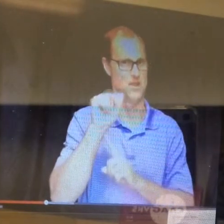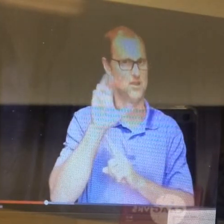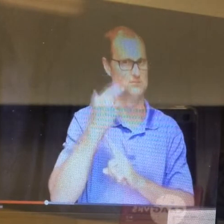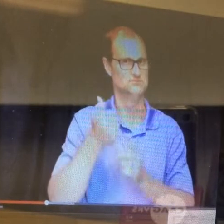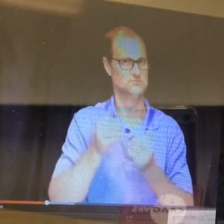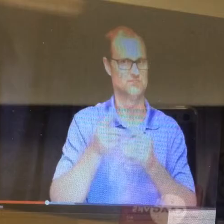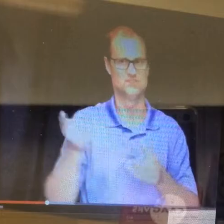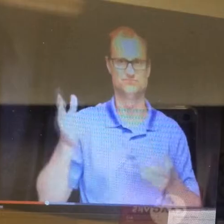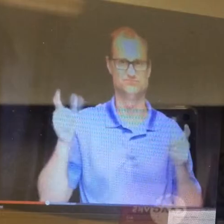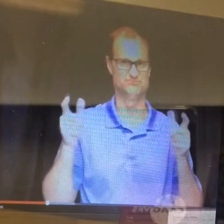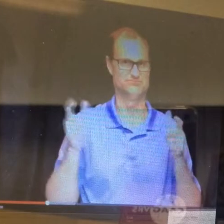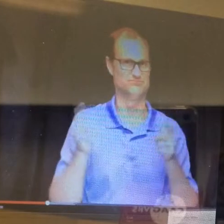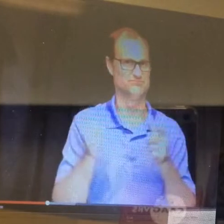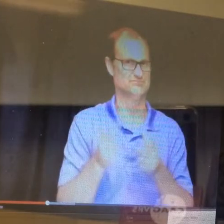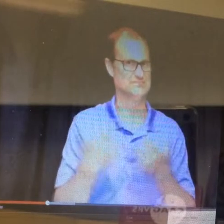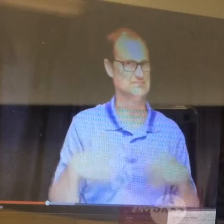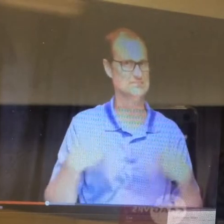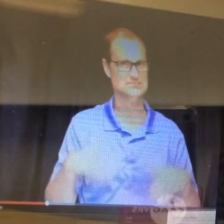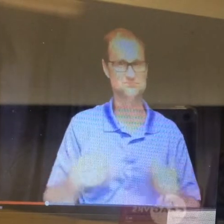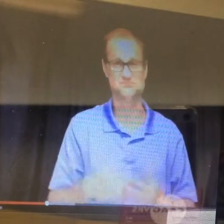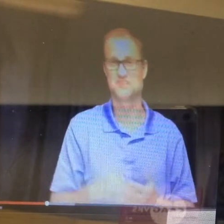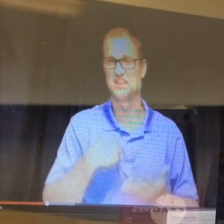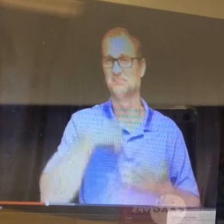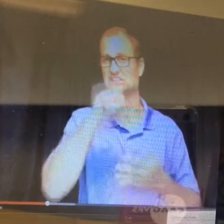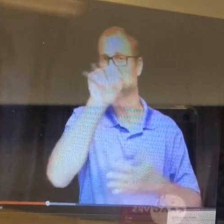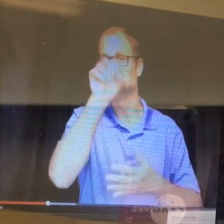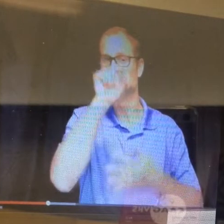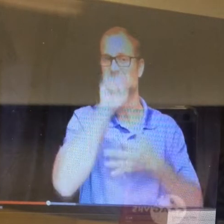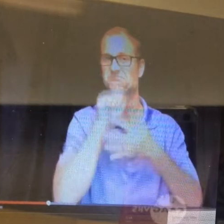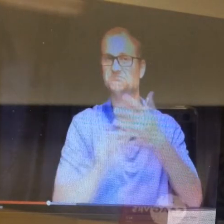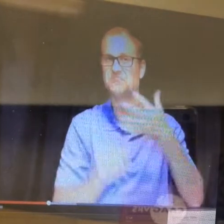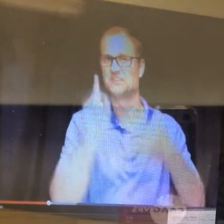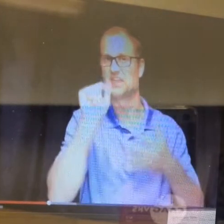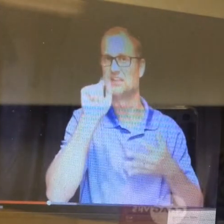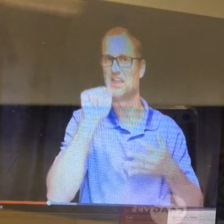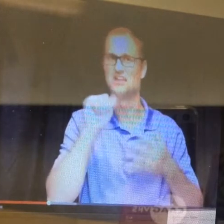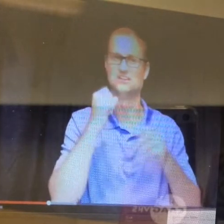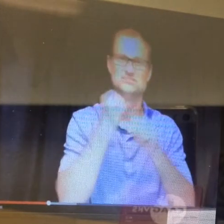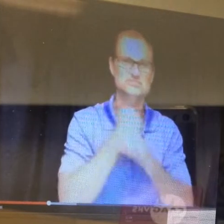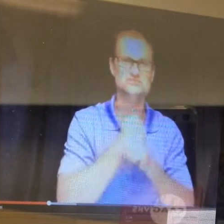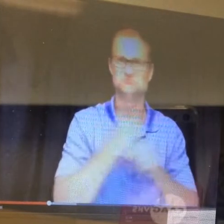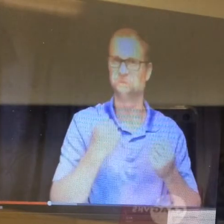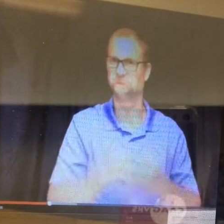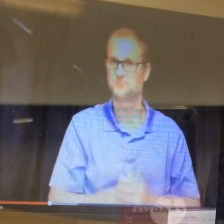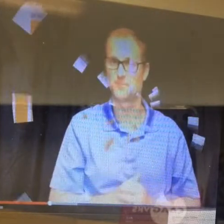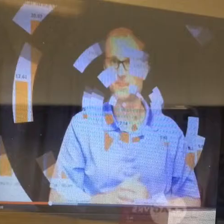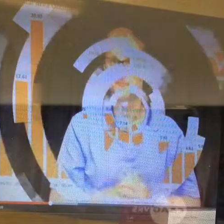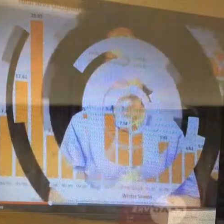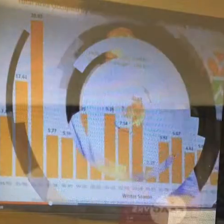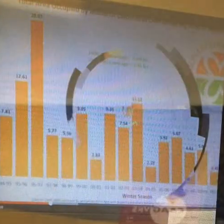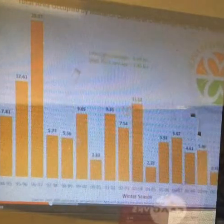So a big topic in the news right now is the dwindling monarch butterfly population.